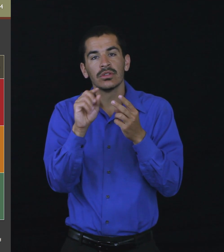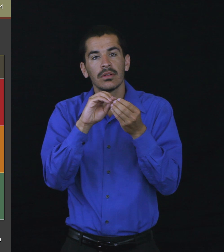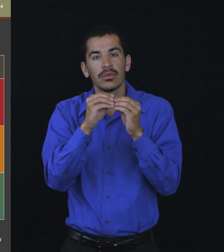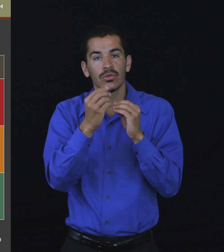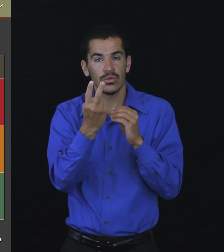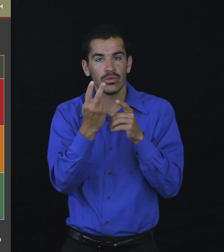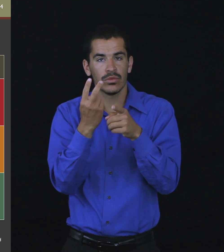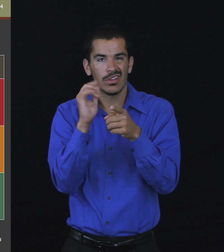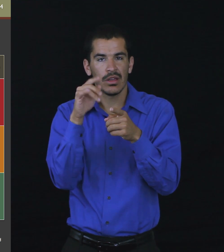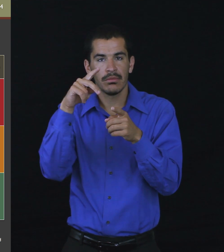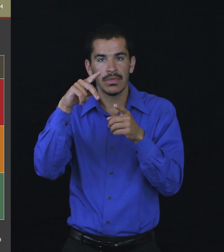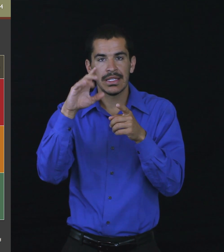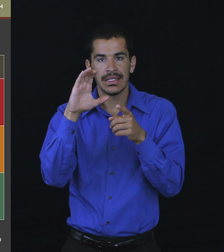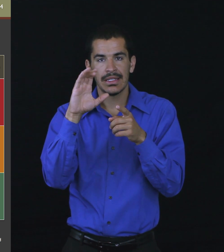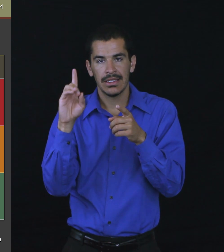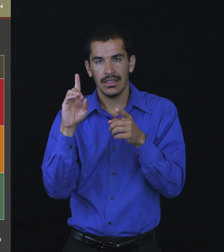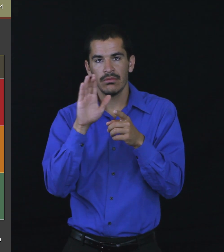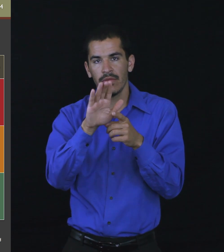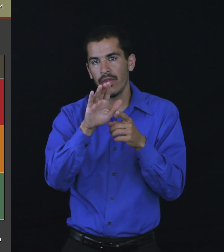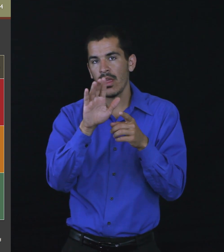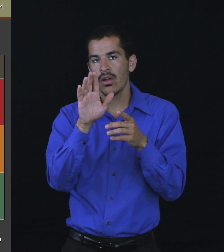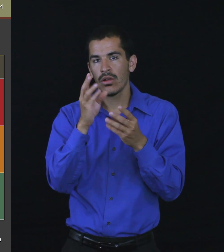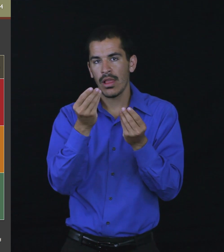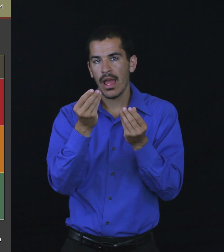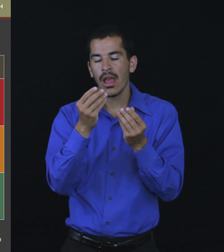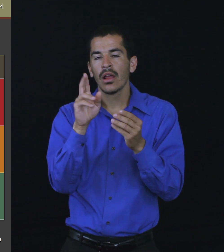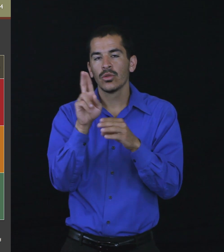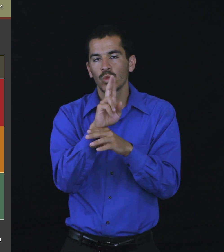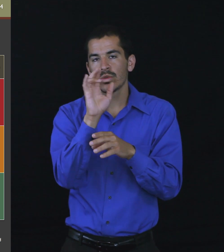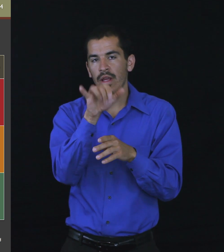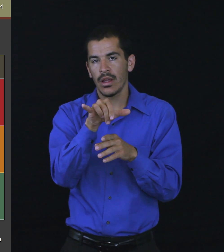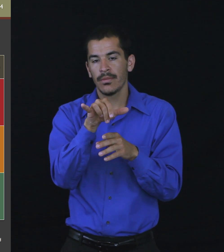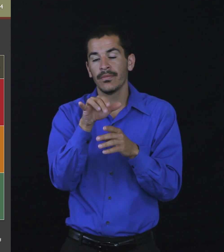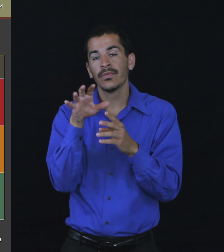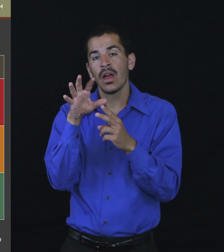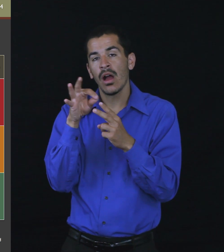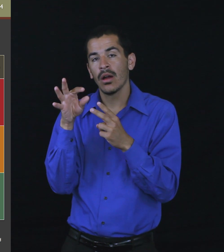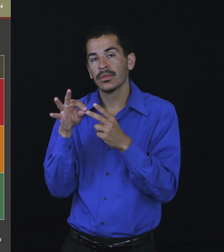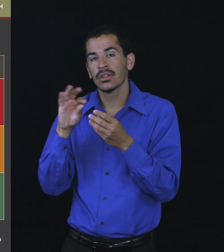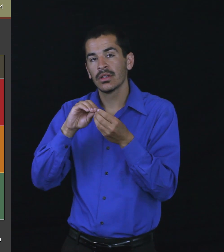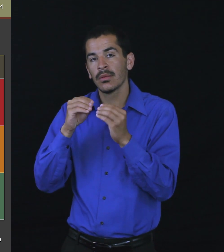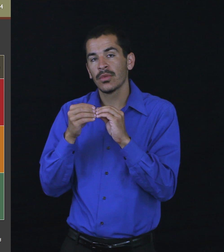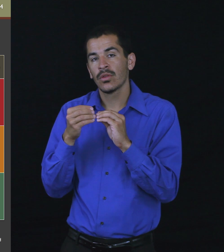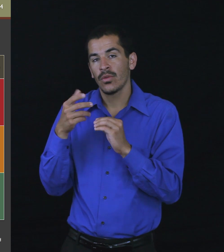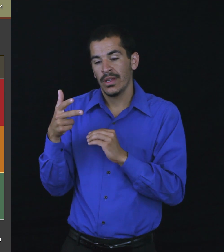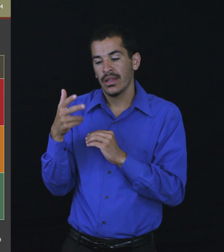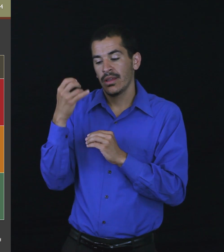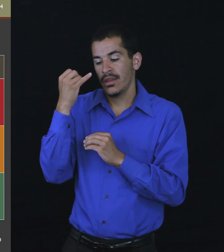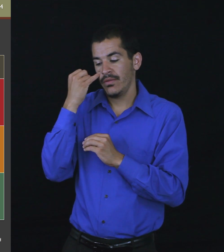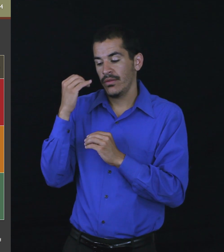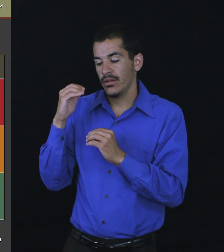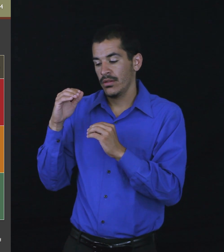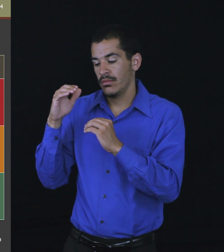land. Option 3, rent from the apartment building.